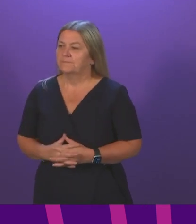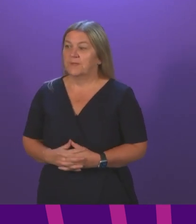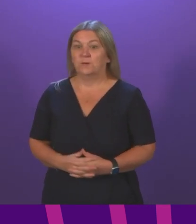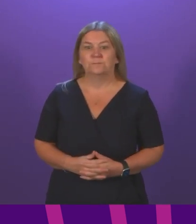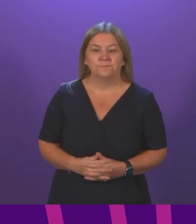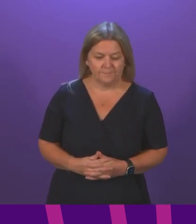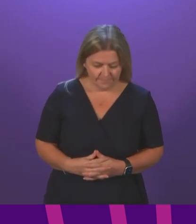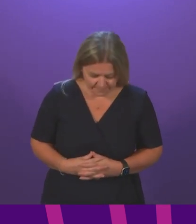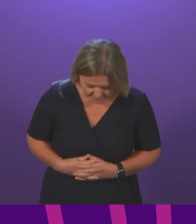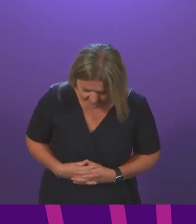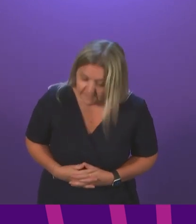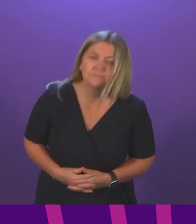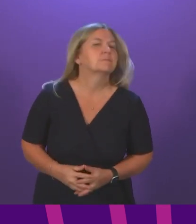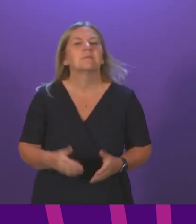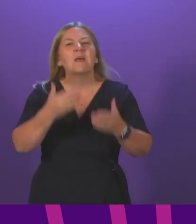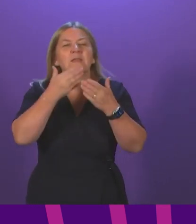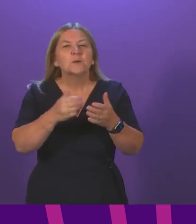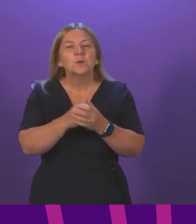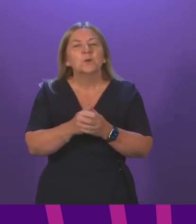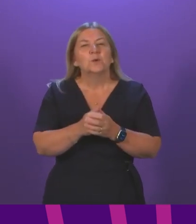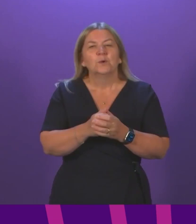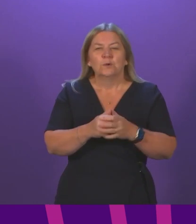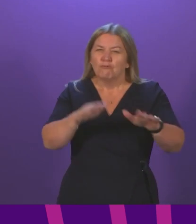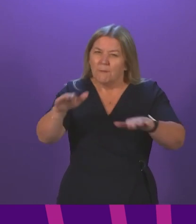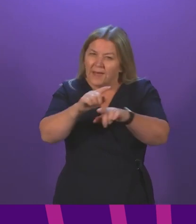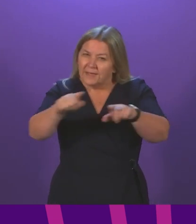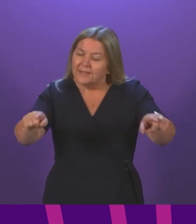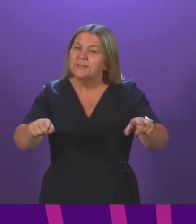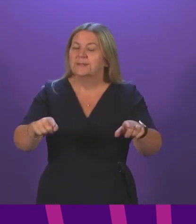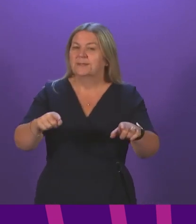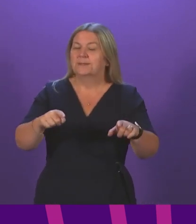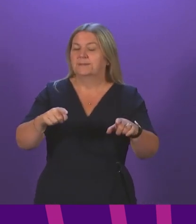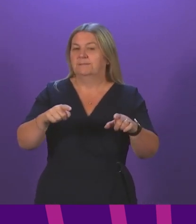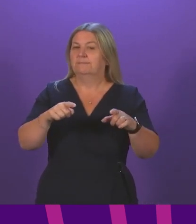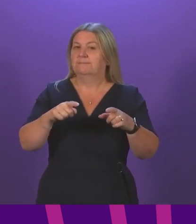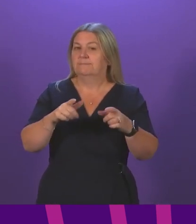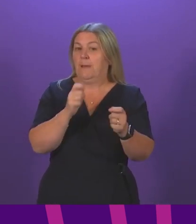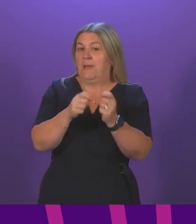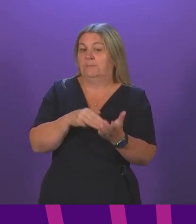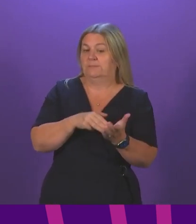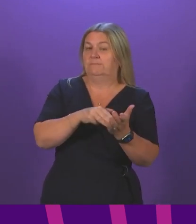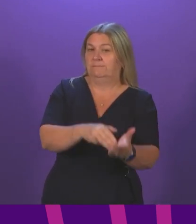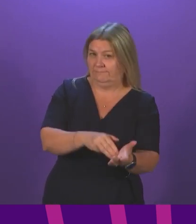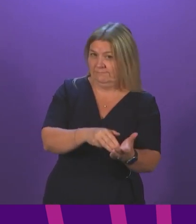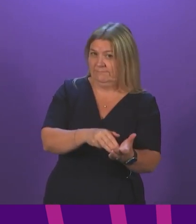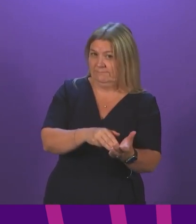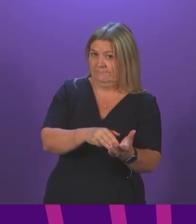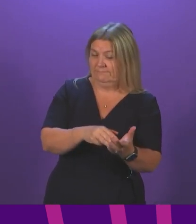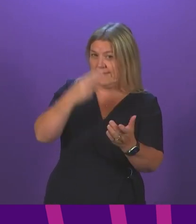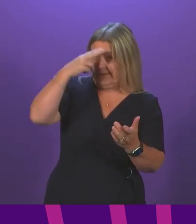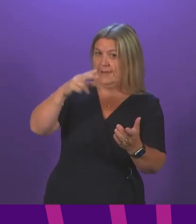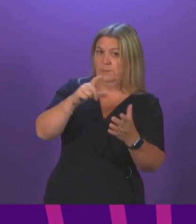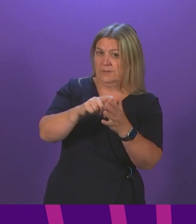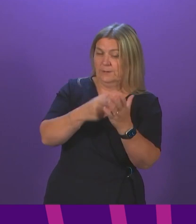Thank you. I remind members that if the amendment in the name of Douglas Ross is agreed, then the other amendments will fall.